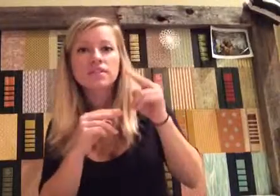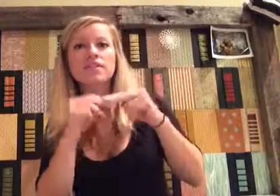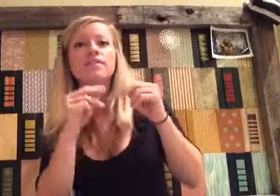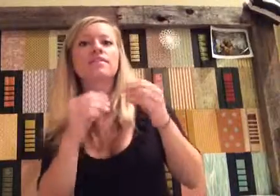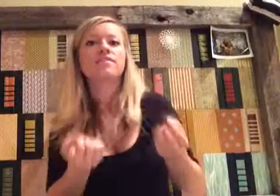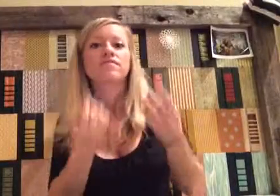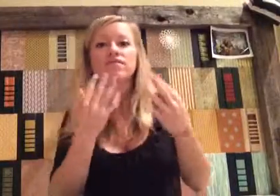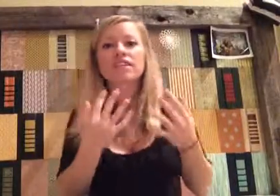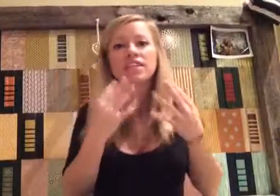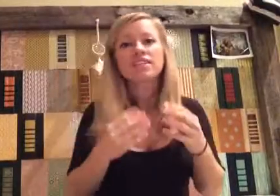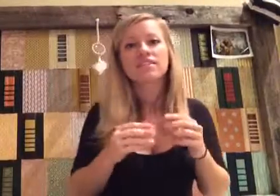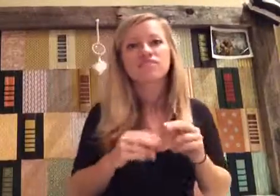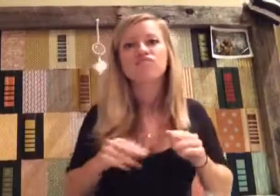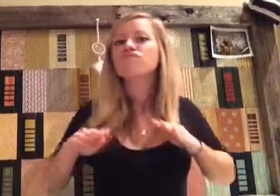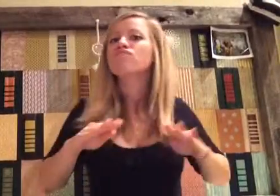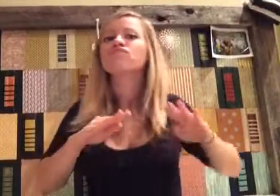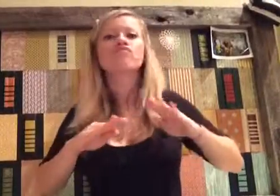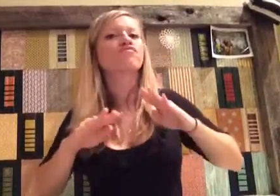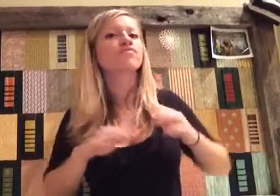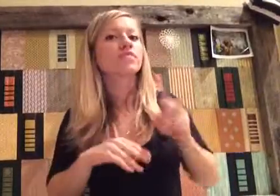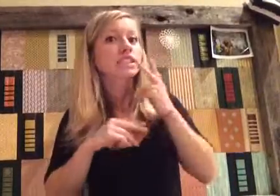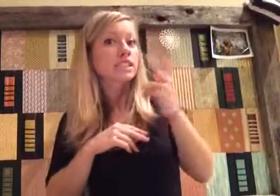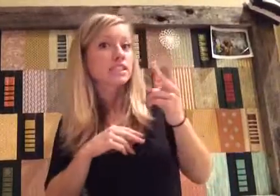venture. Both of these are part of nature.